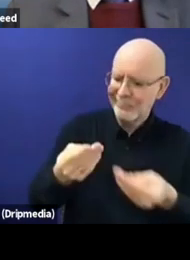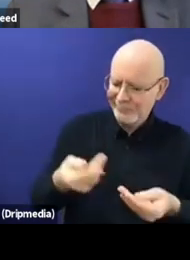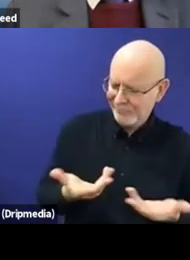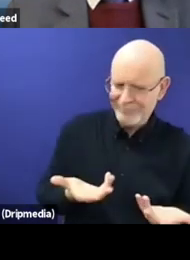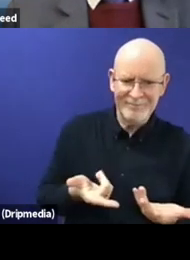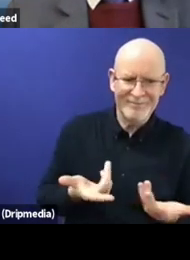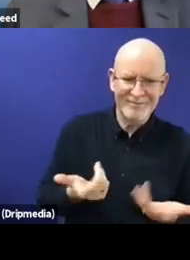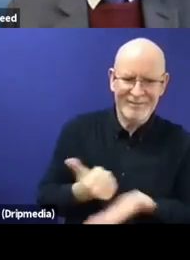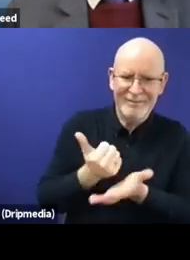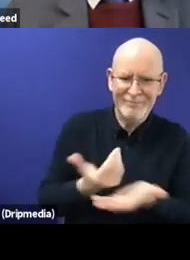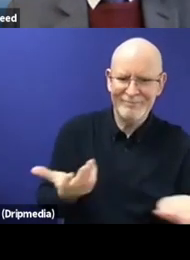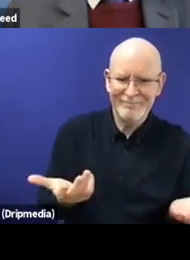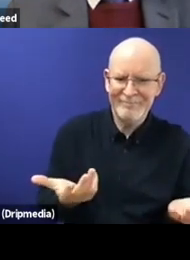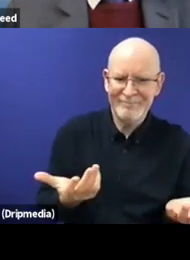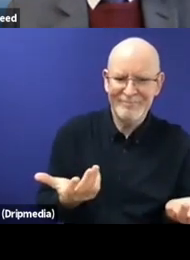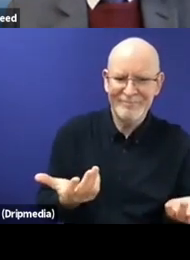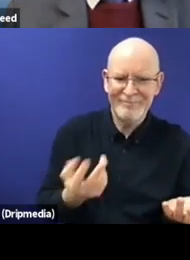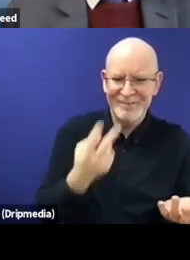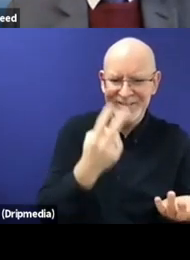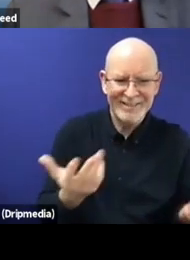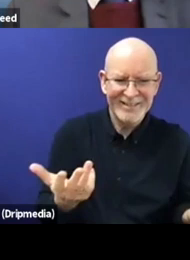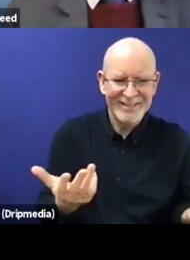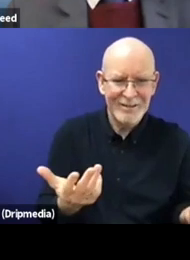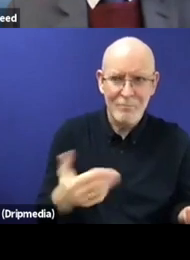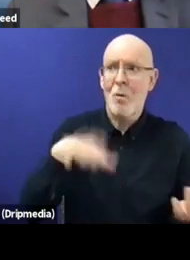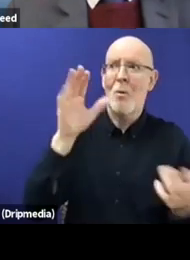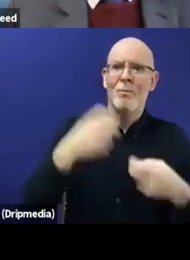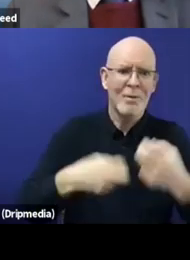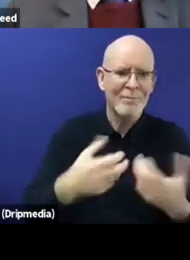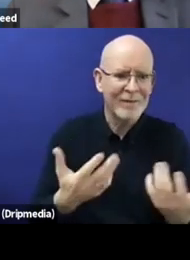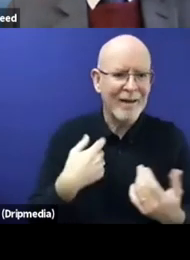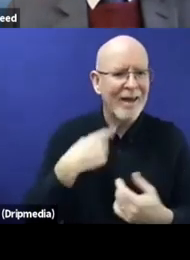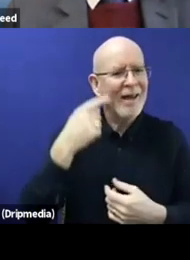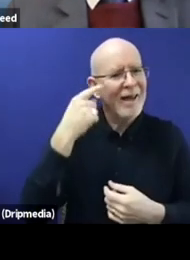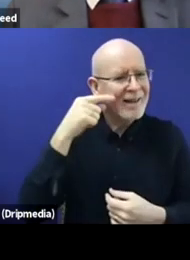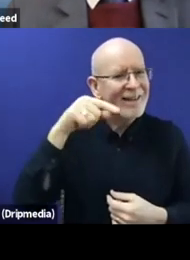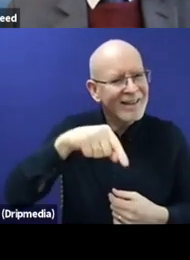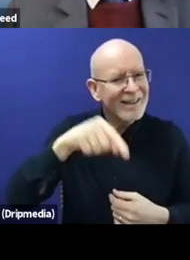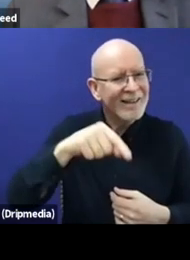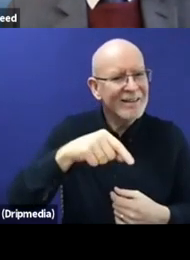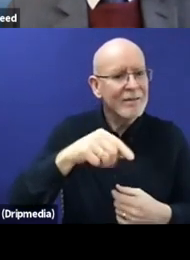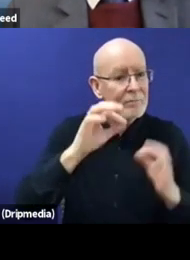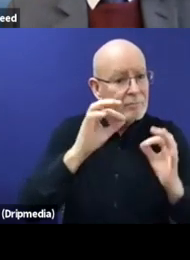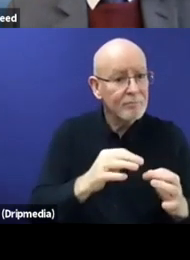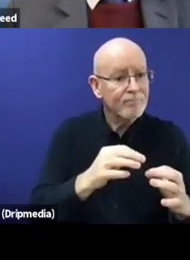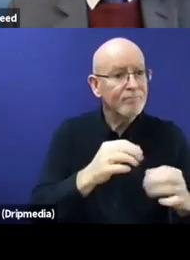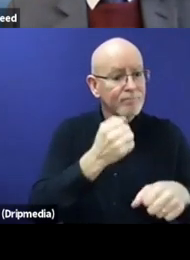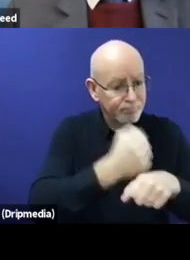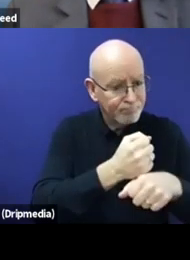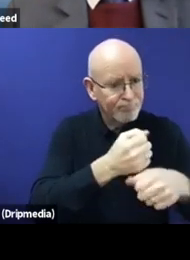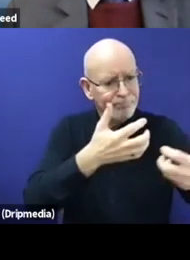with the refugees is one thing I will always welcome, because the refugees are the ones who know their problems,